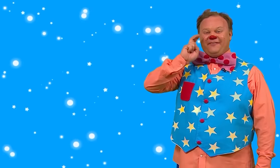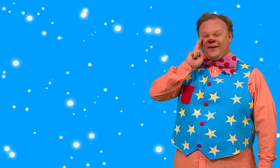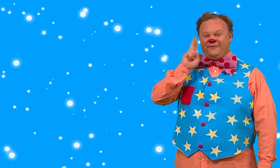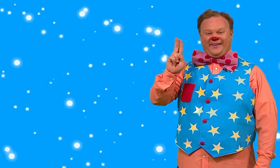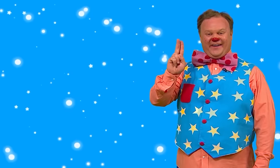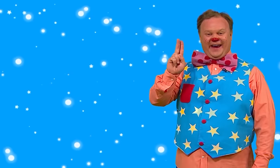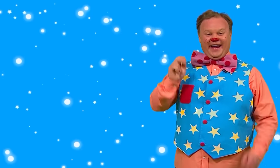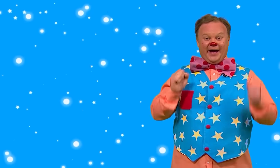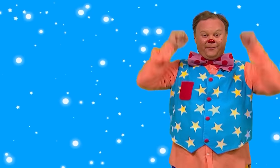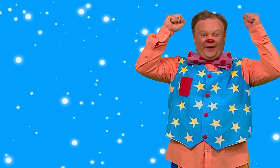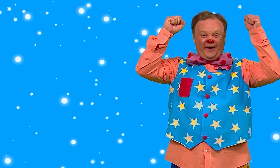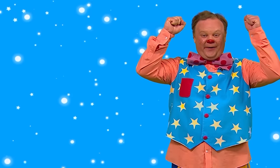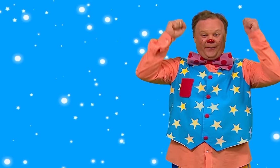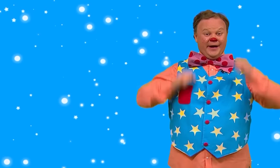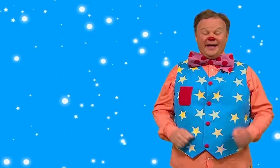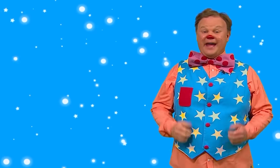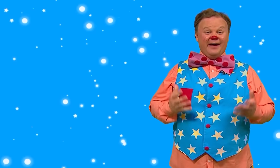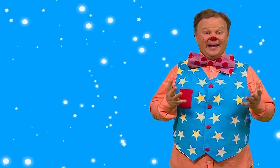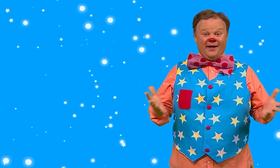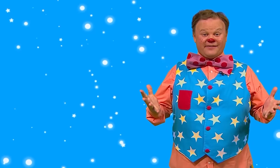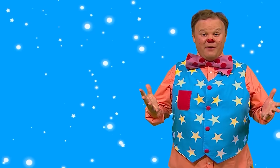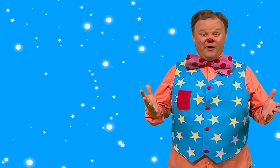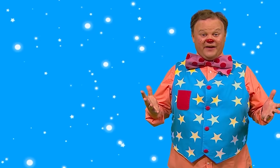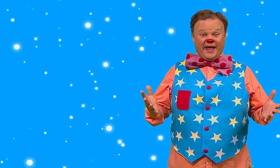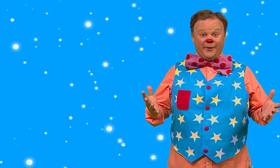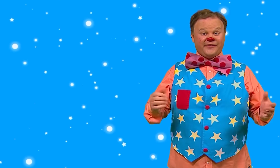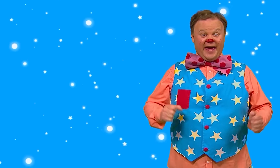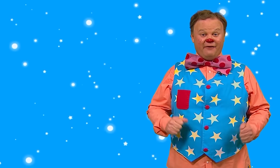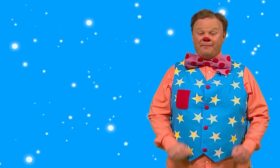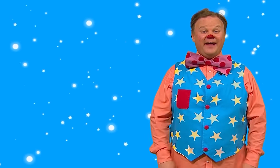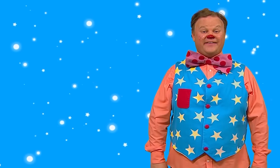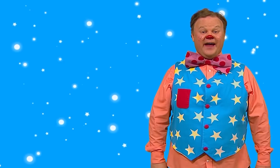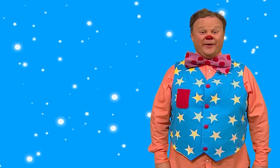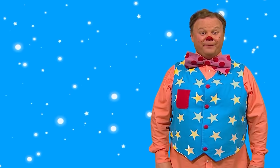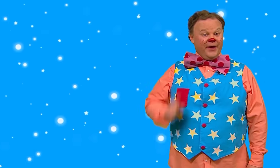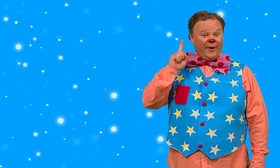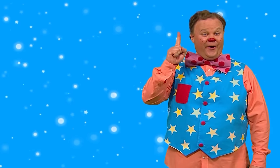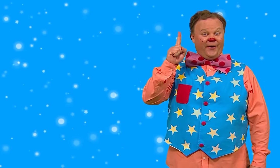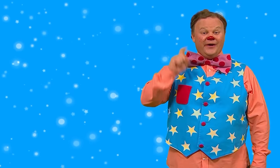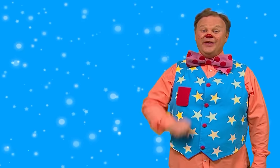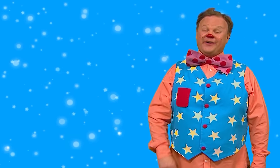for watching! Woohoo! There are lots more videos here on my channel. Or you can